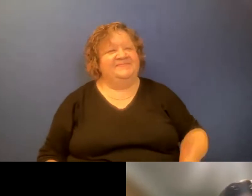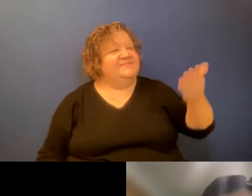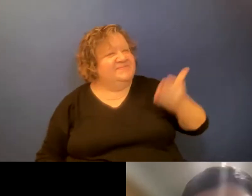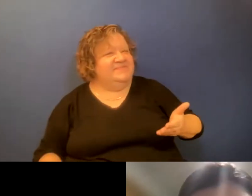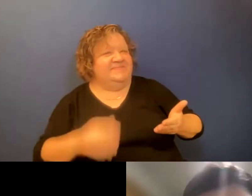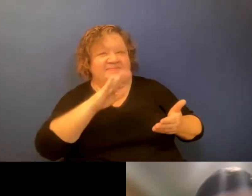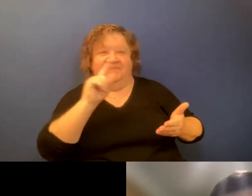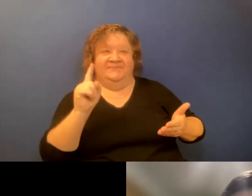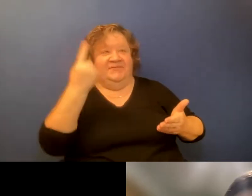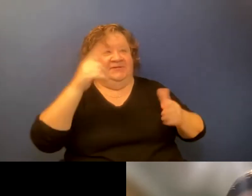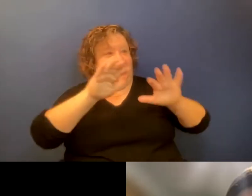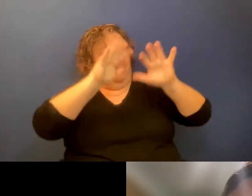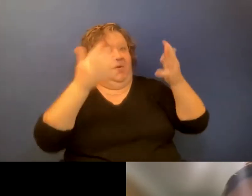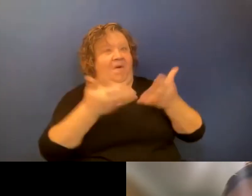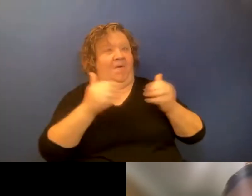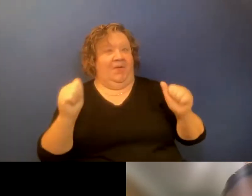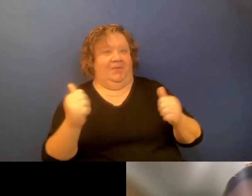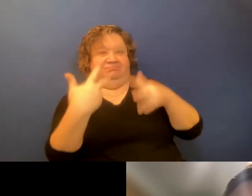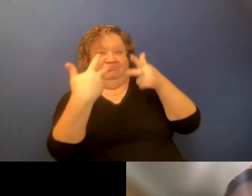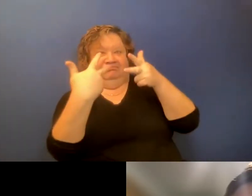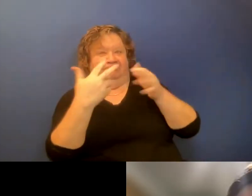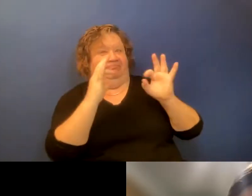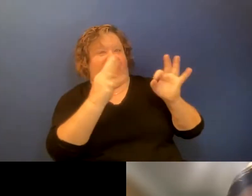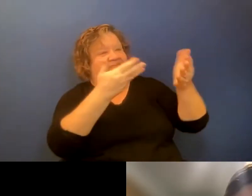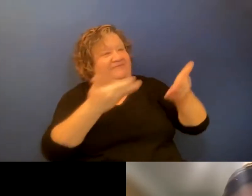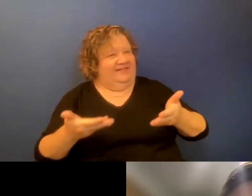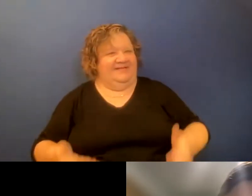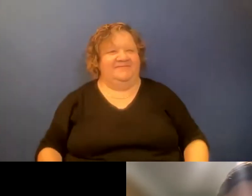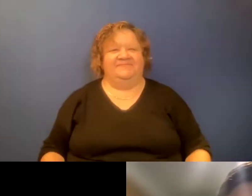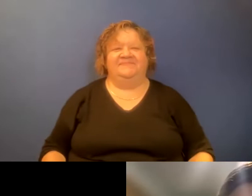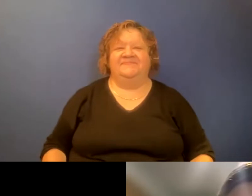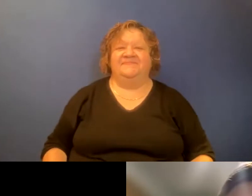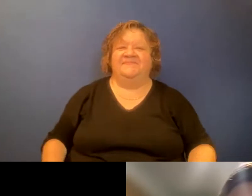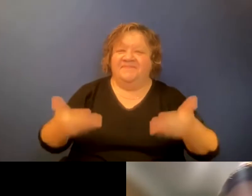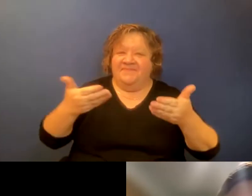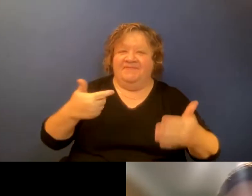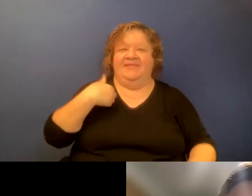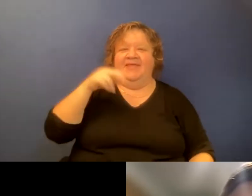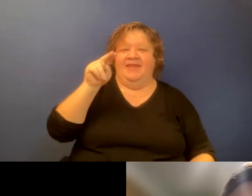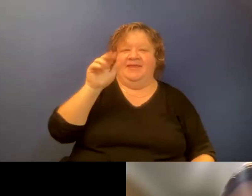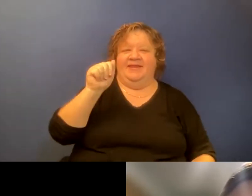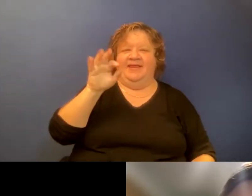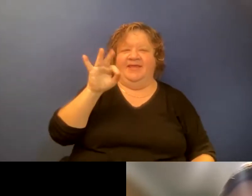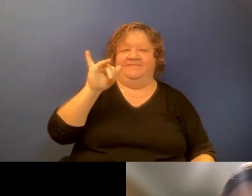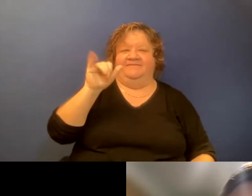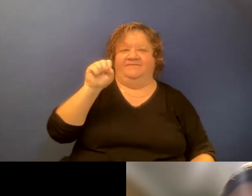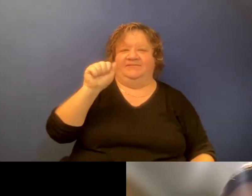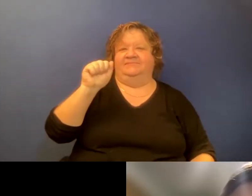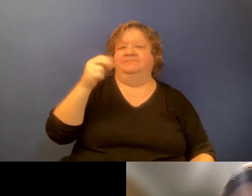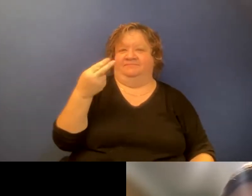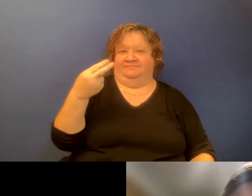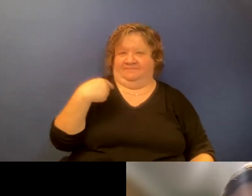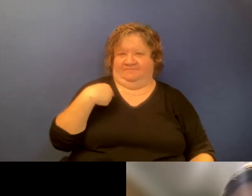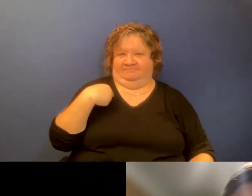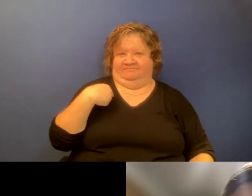working with you. So my name is Nafisa Babu, and I'm the Director on Inclusive Education for Light for the World. And we are